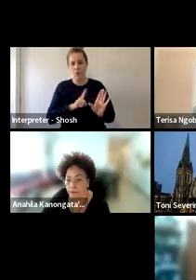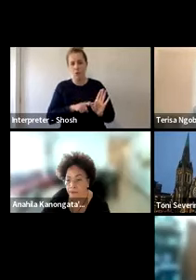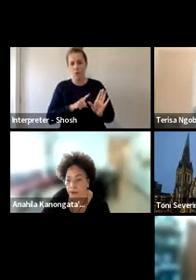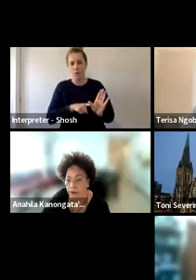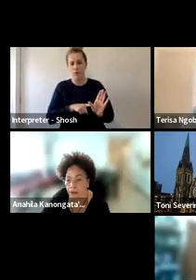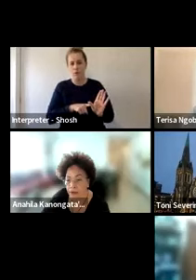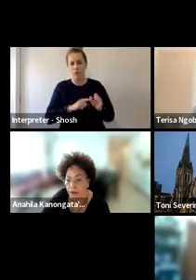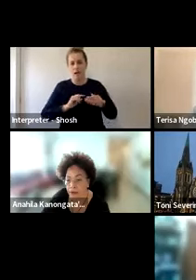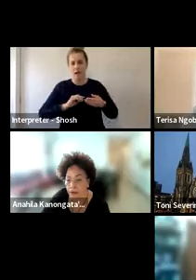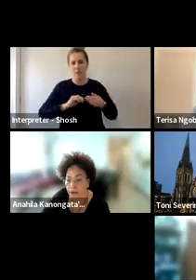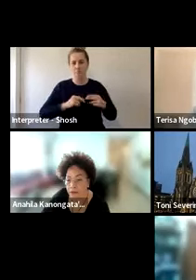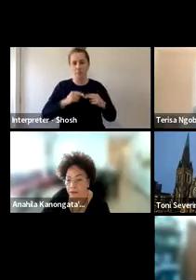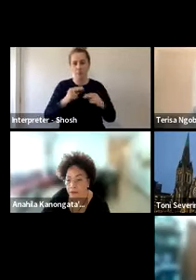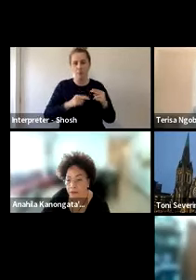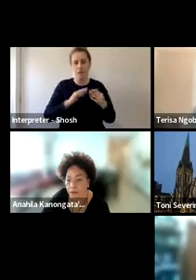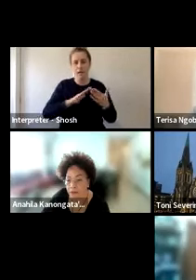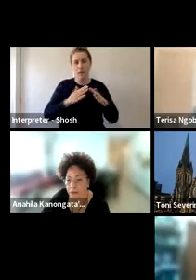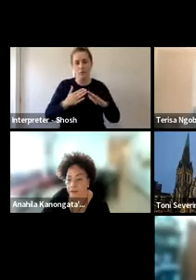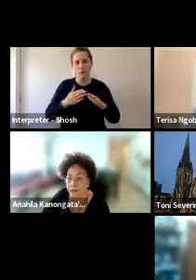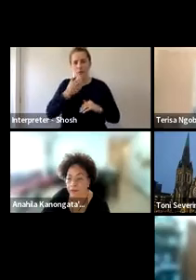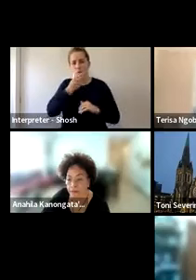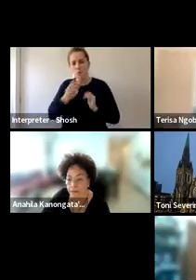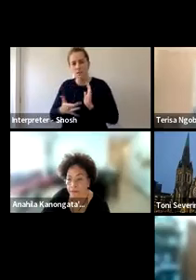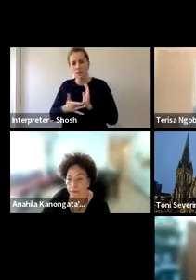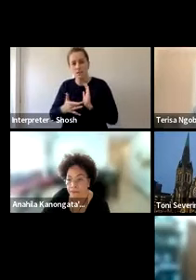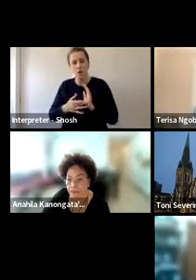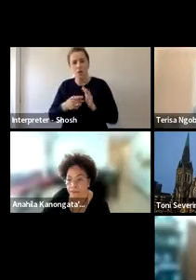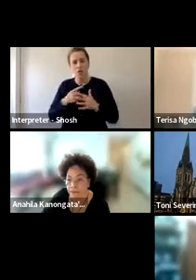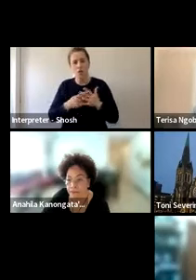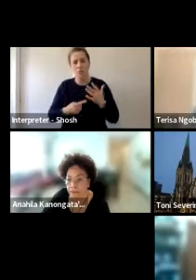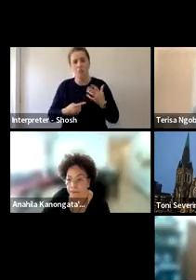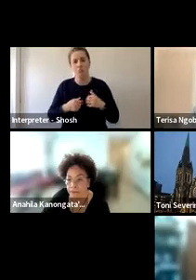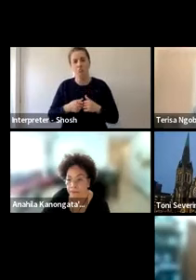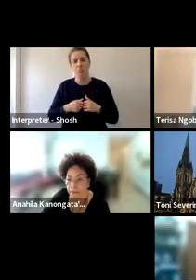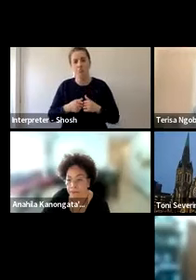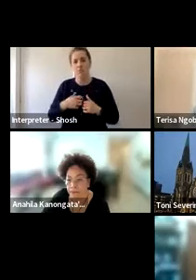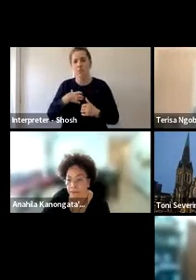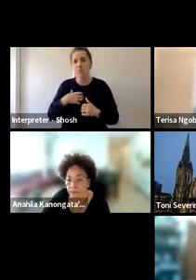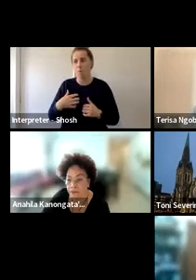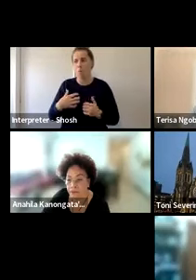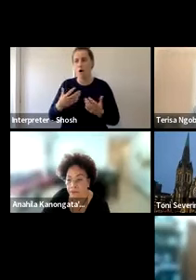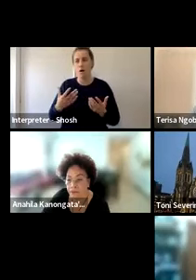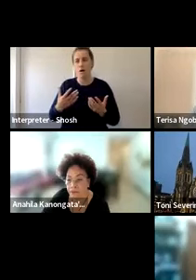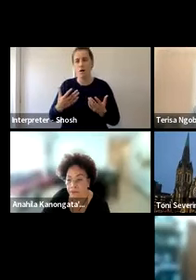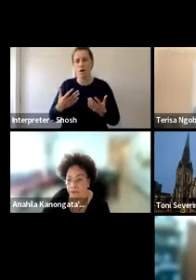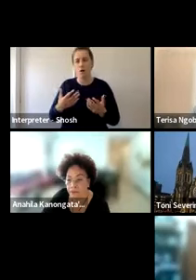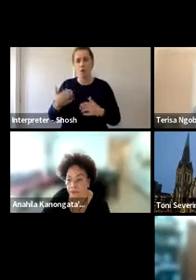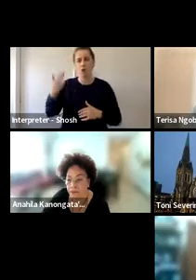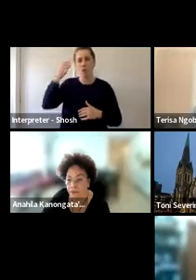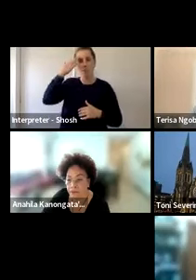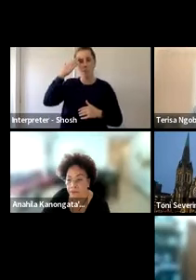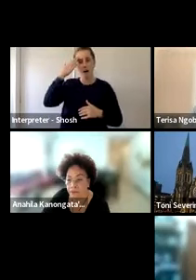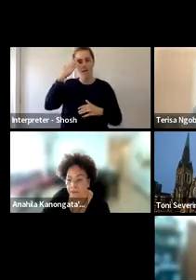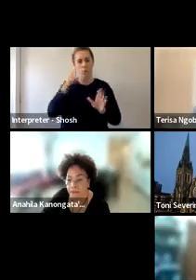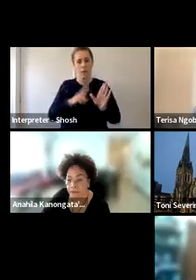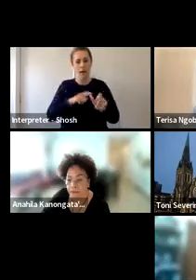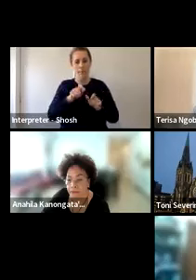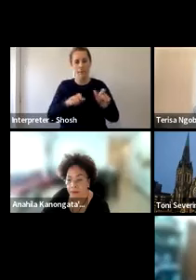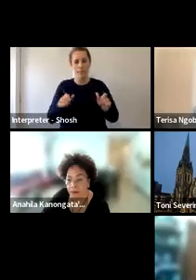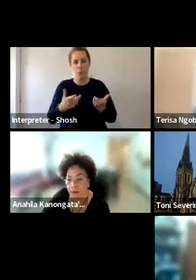a community and using technology is, more top of mind for young